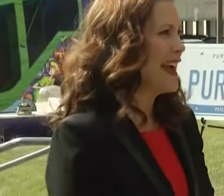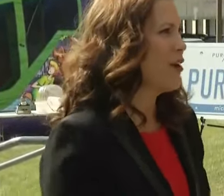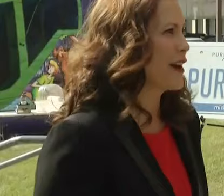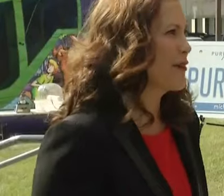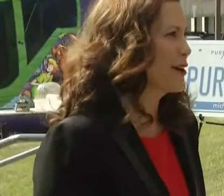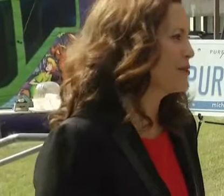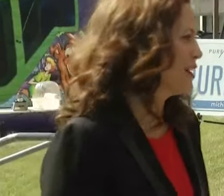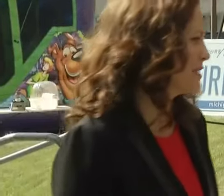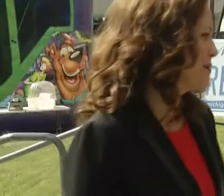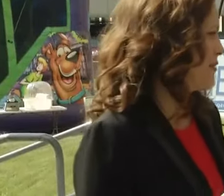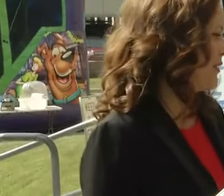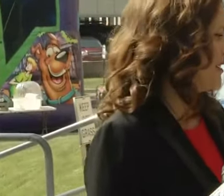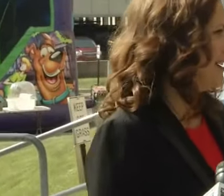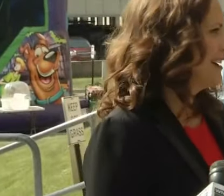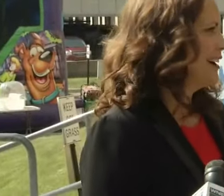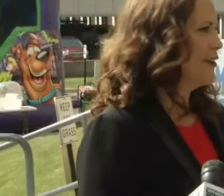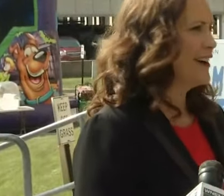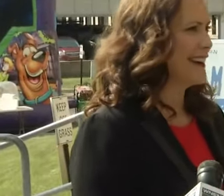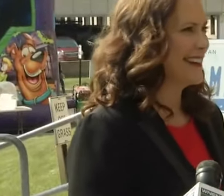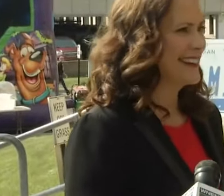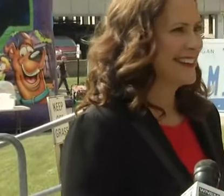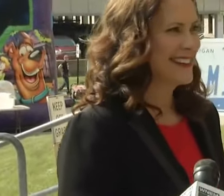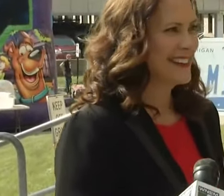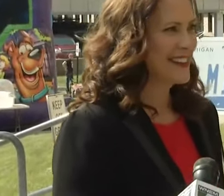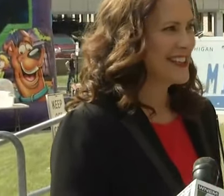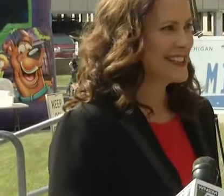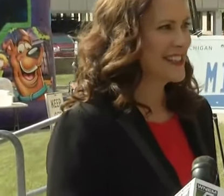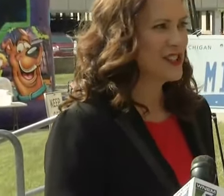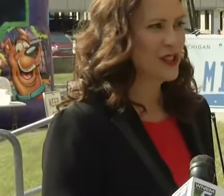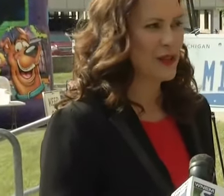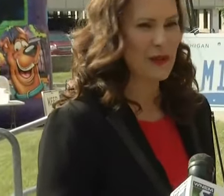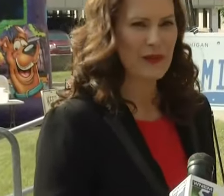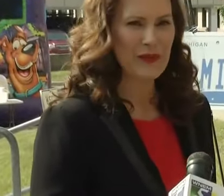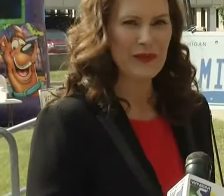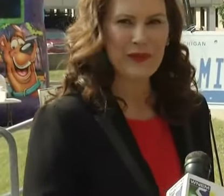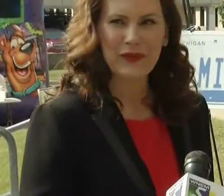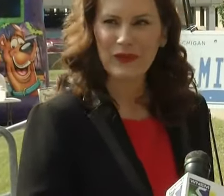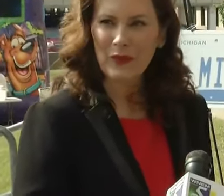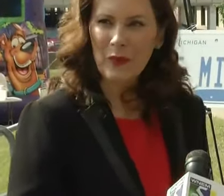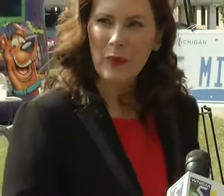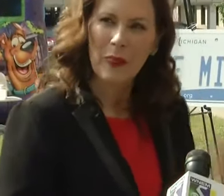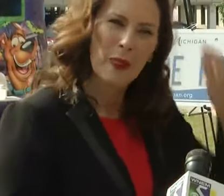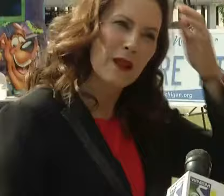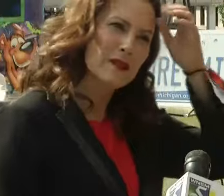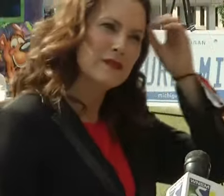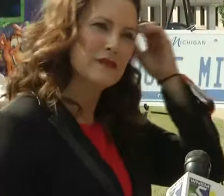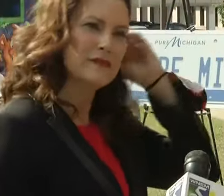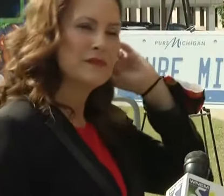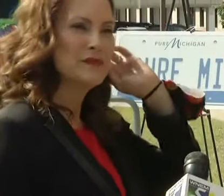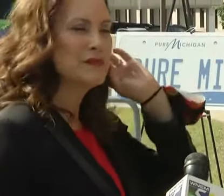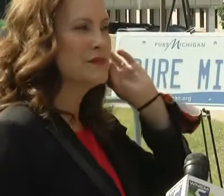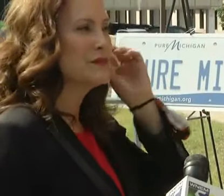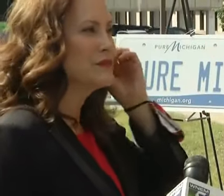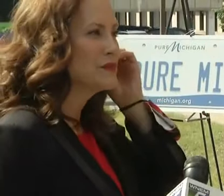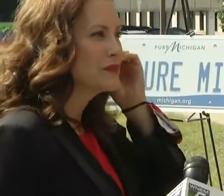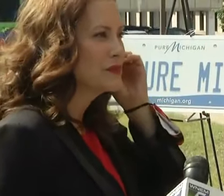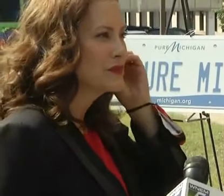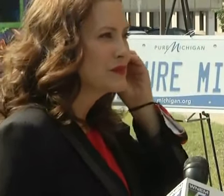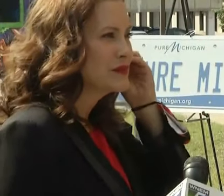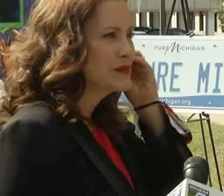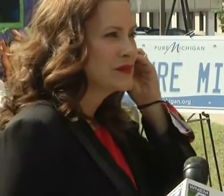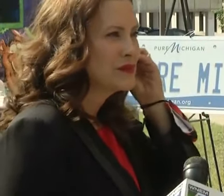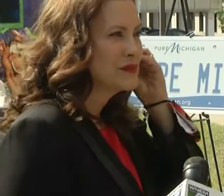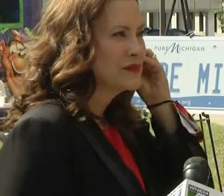I'm like, well, get me out. I want to go talk to people. All right. Good to see you too. All right. We'll take a couple questions about the governor's visit here today.